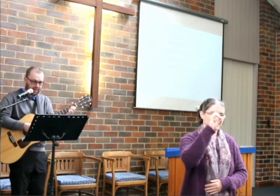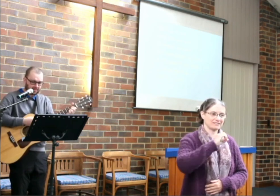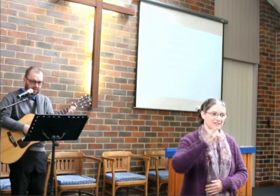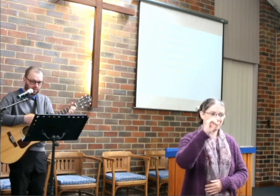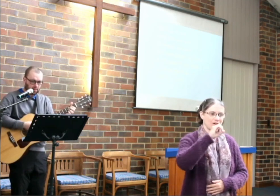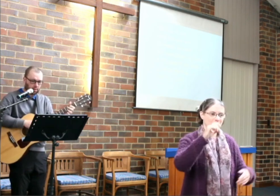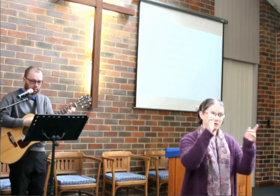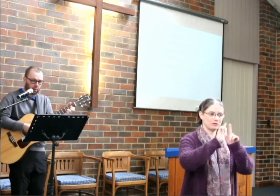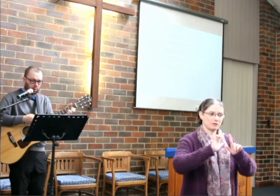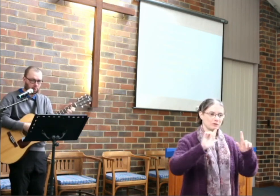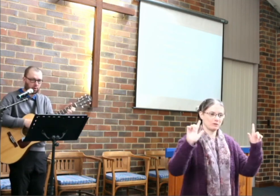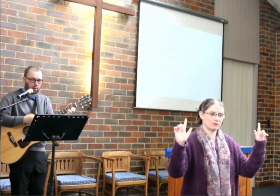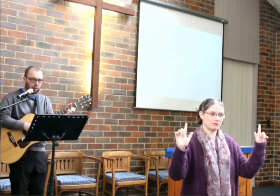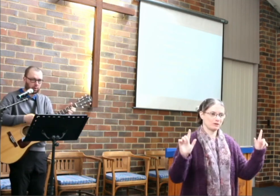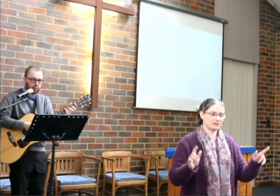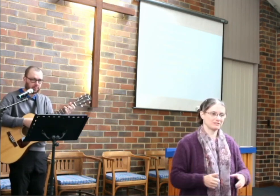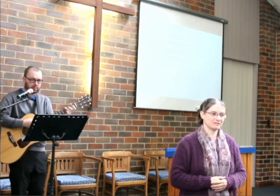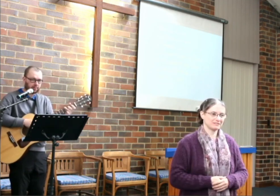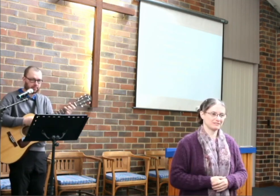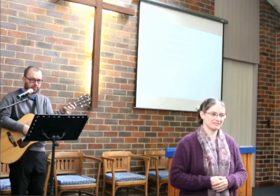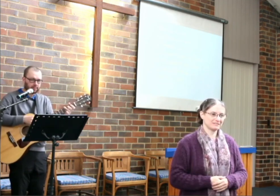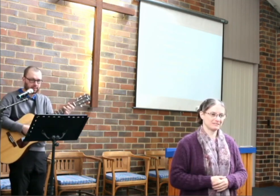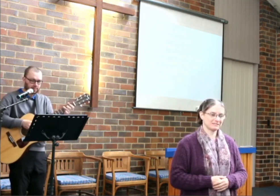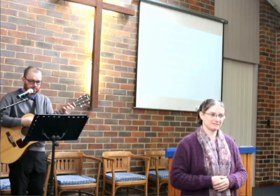revive us, O Lord.